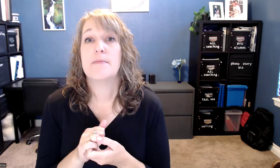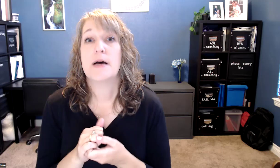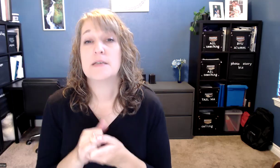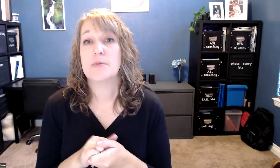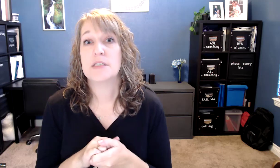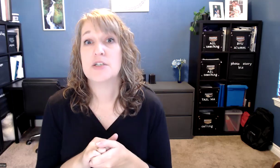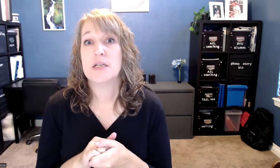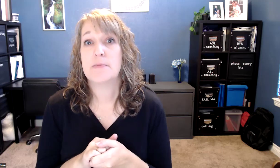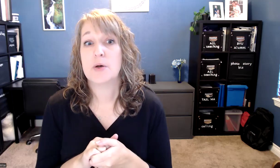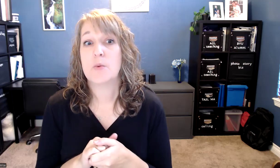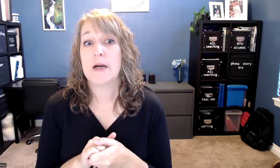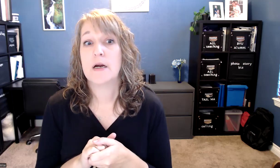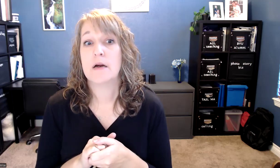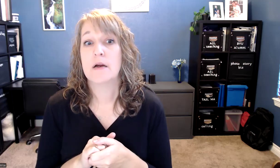a double-digit number where